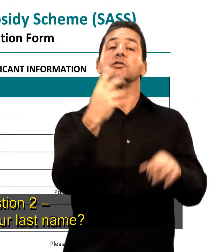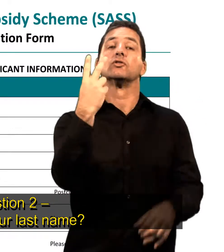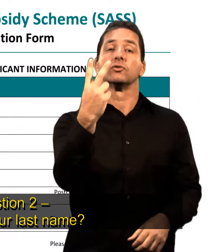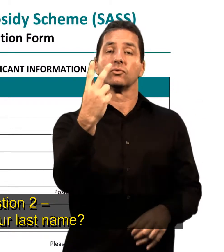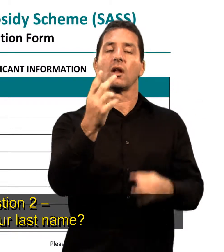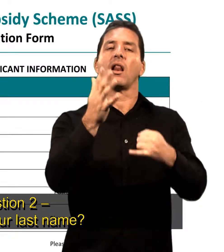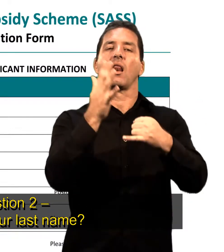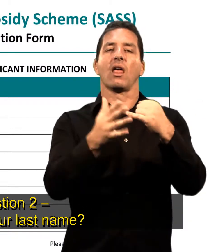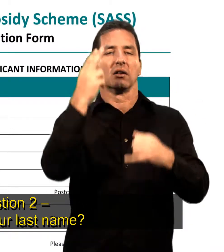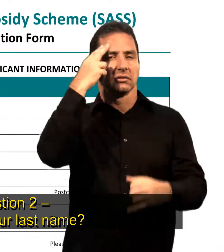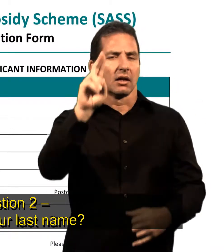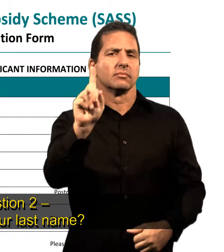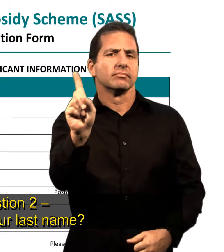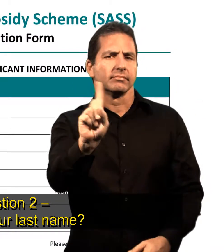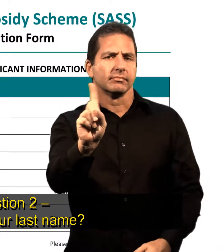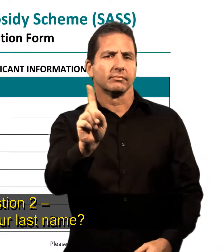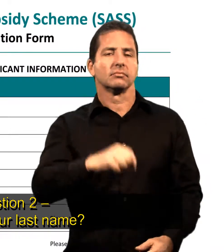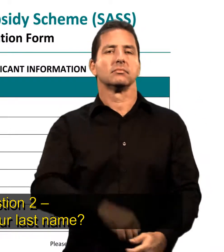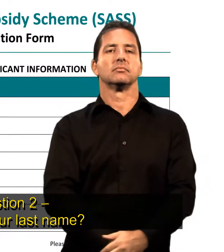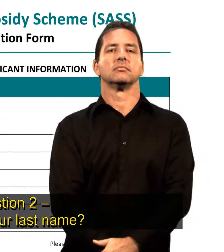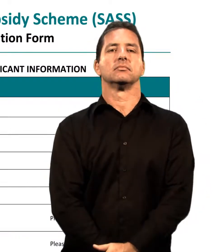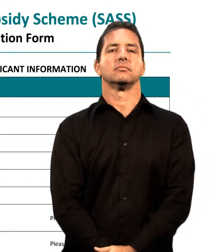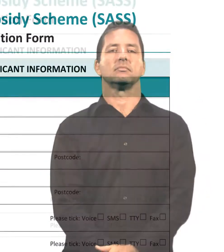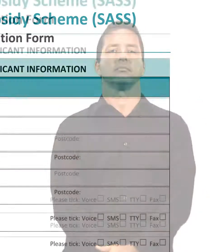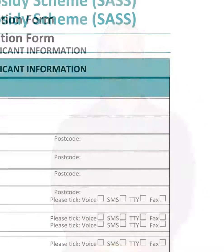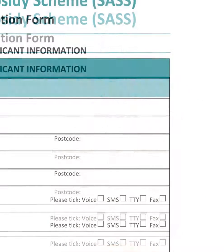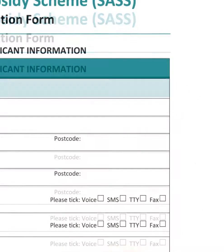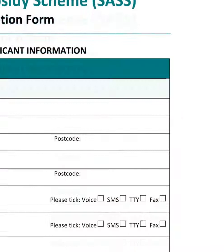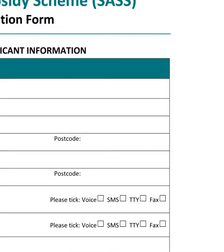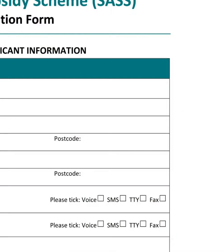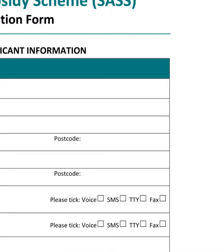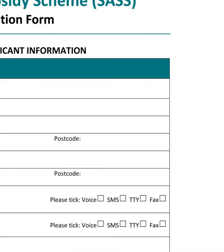Question 2. What is your last name?